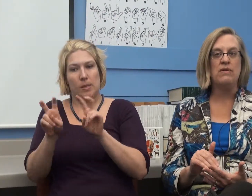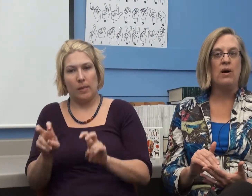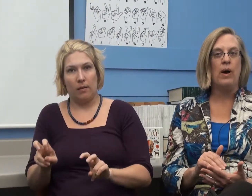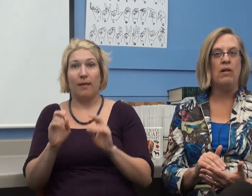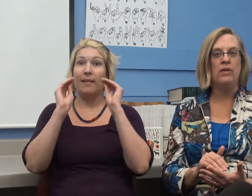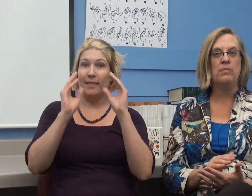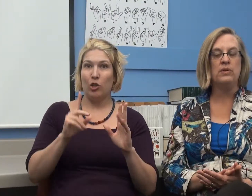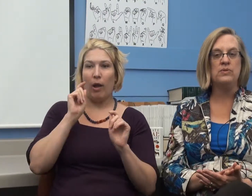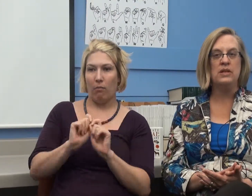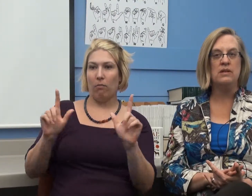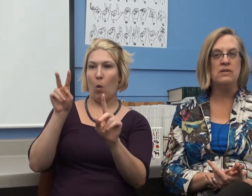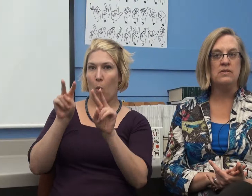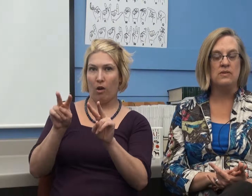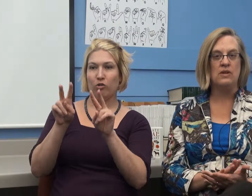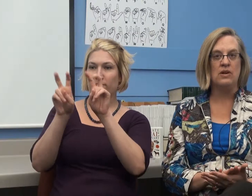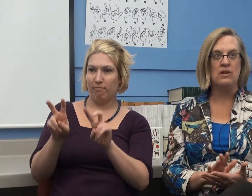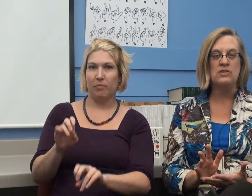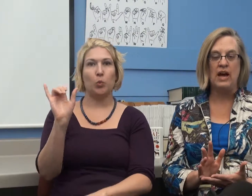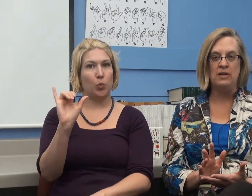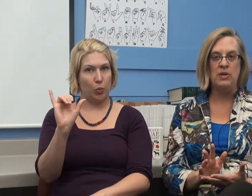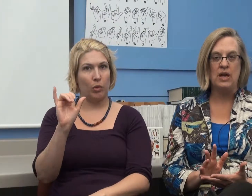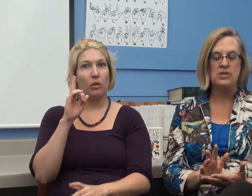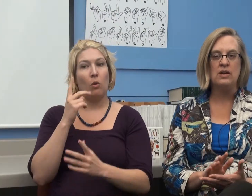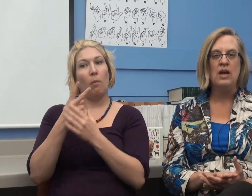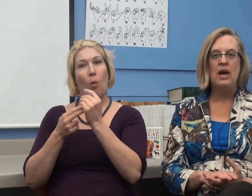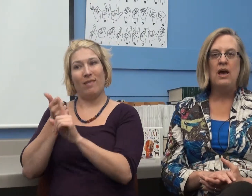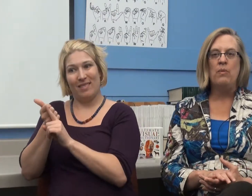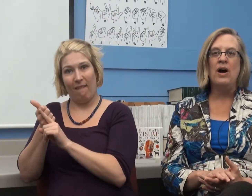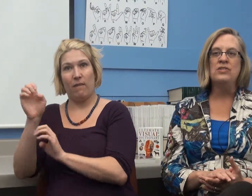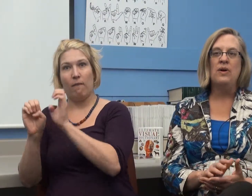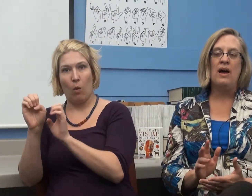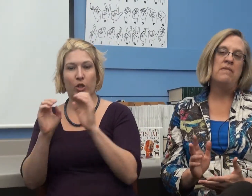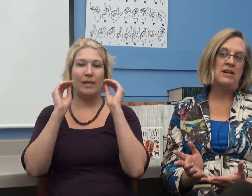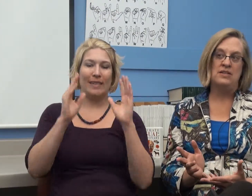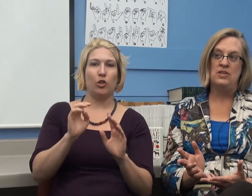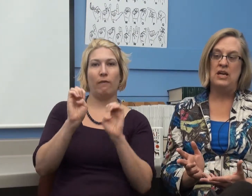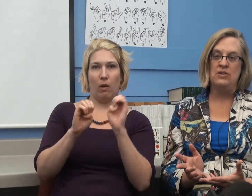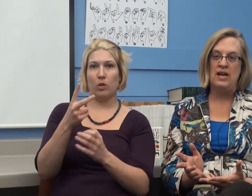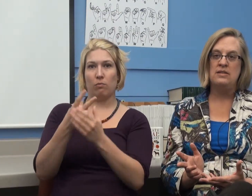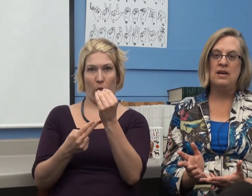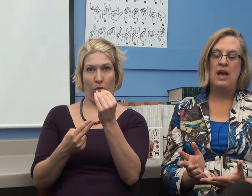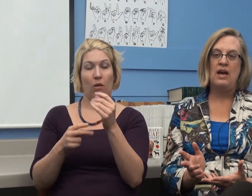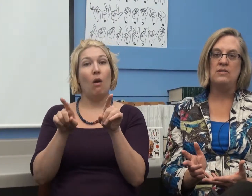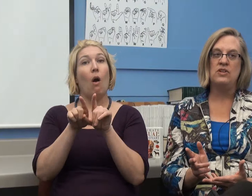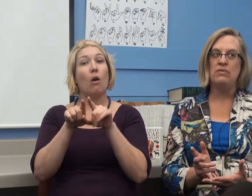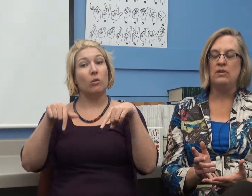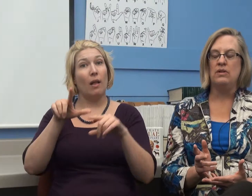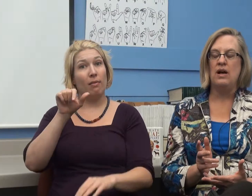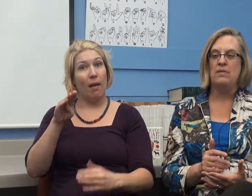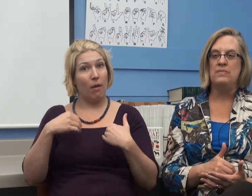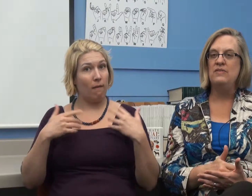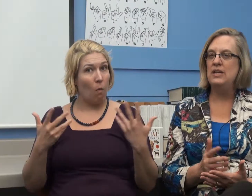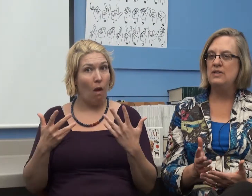evaluation of how well they're producing their sign communication. We also have access to the internet and